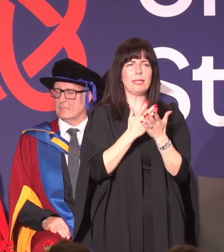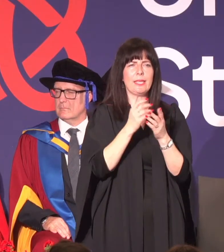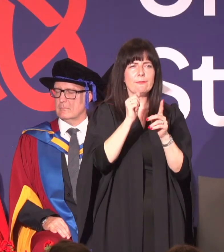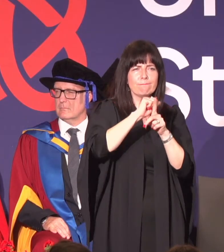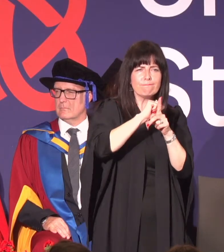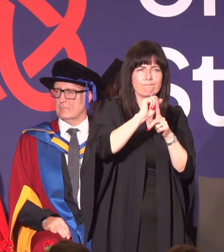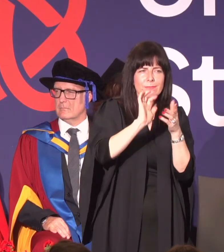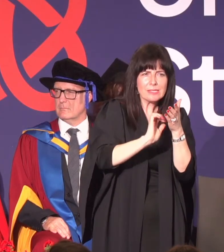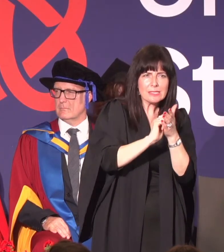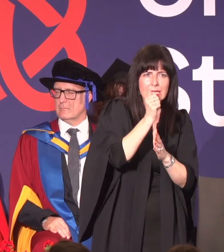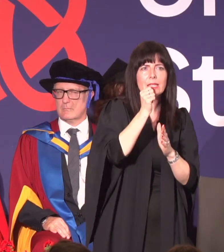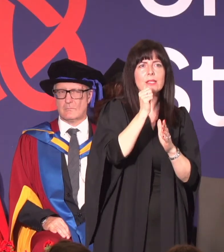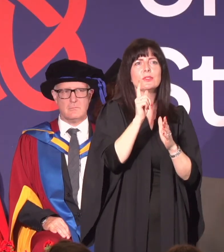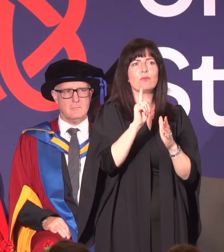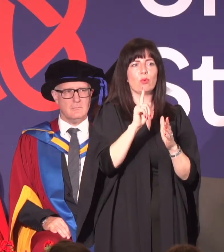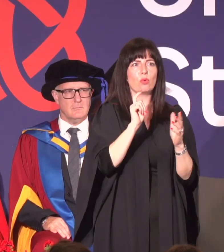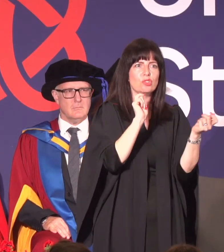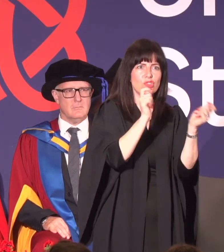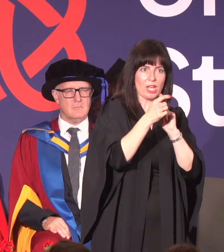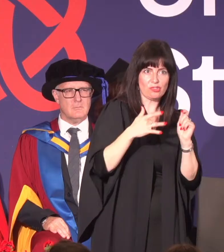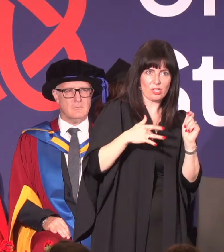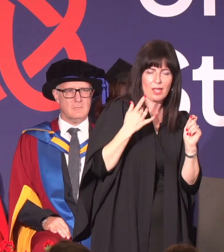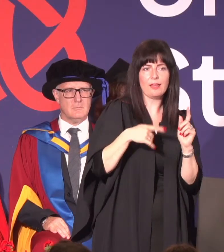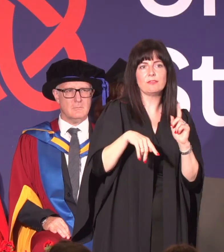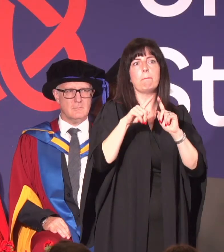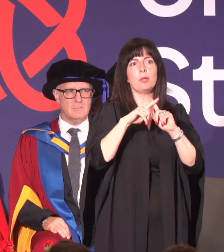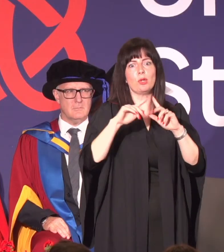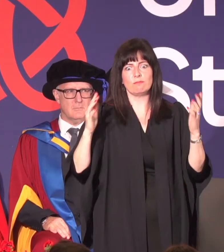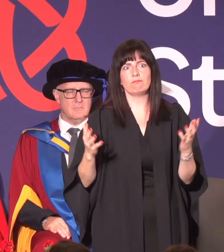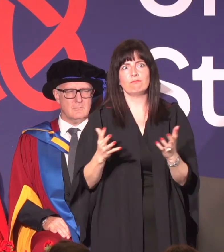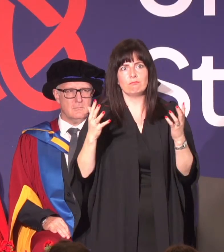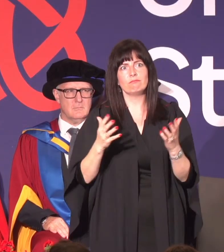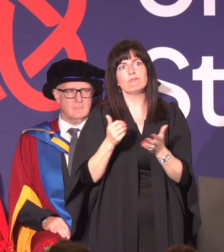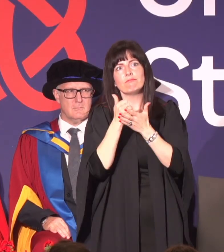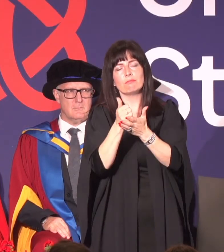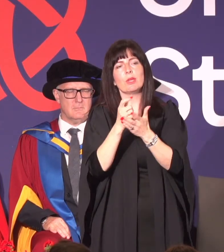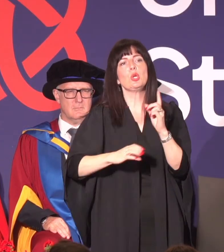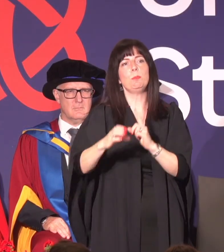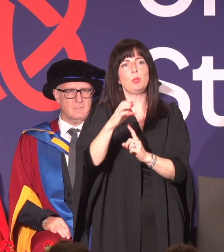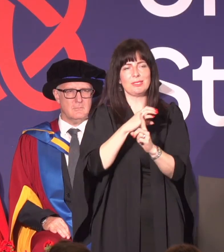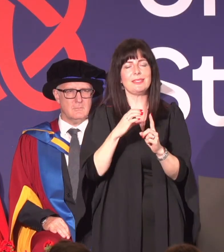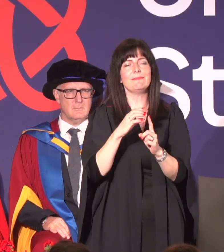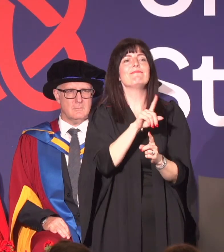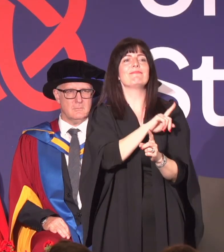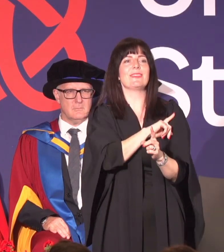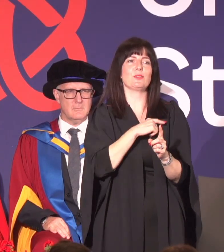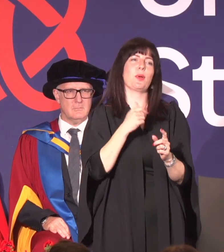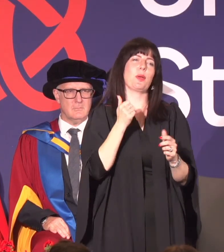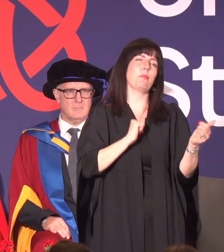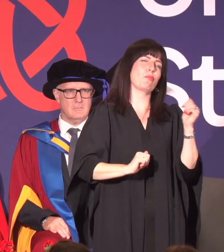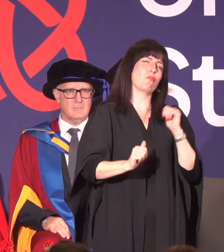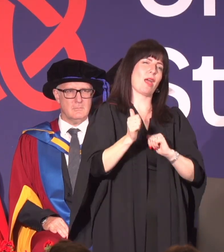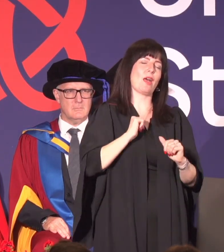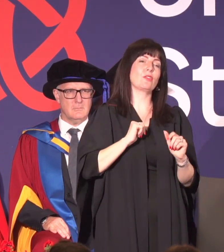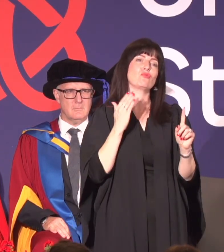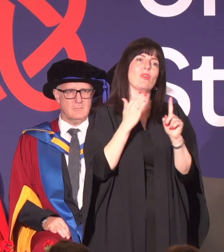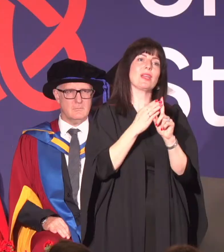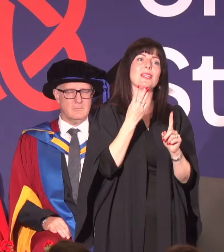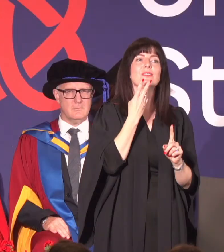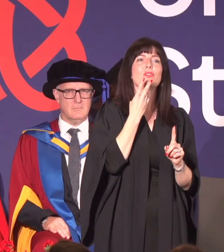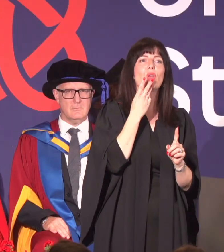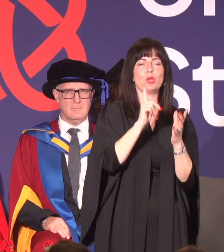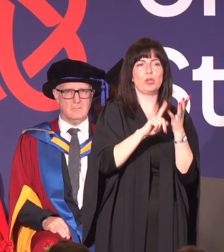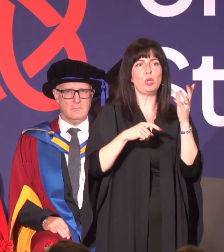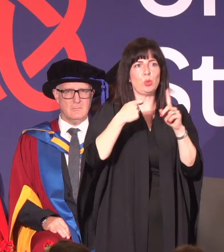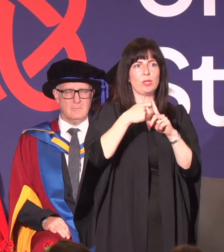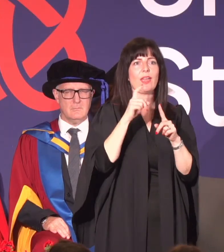not only transform lives, but also uplift communities. That's why we're especially proud to be recognized third in the UK